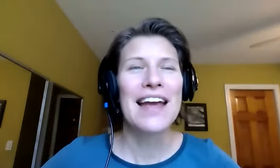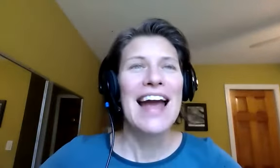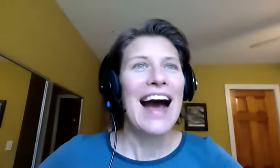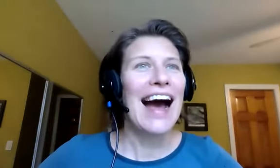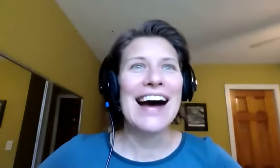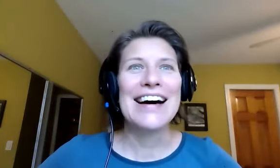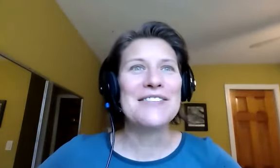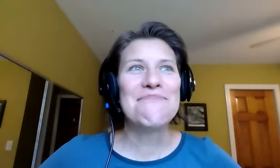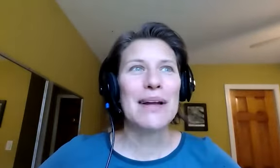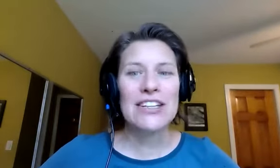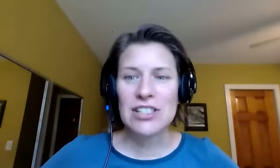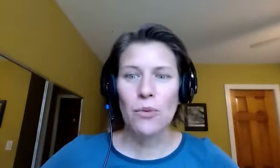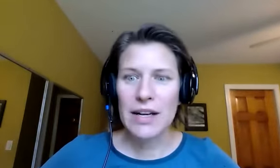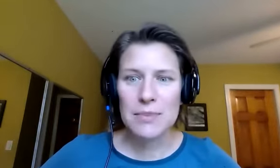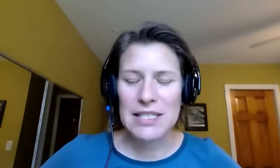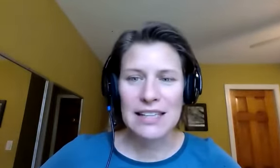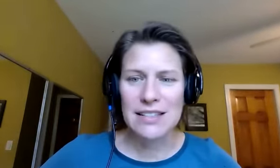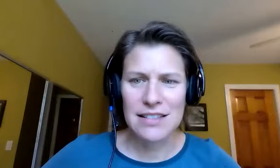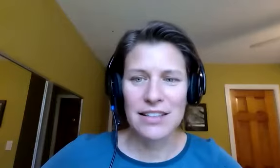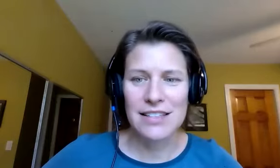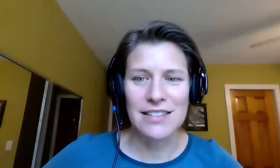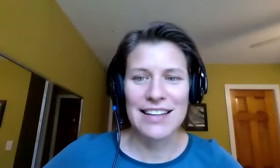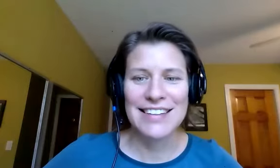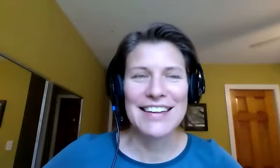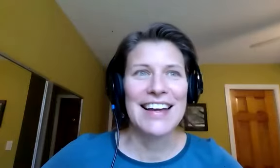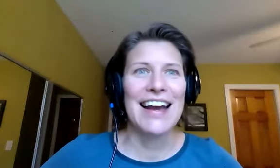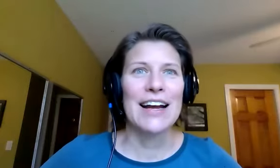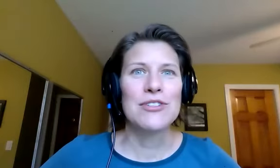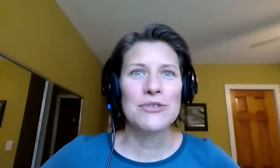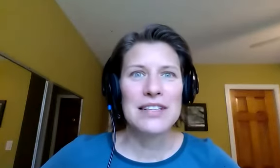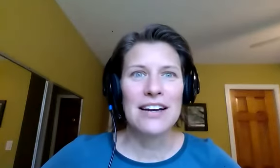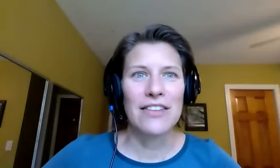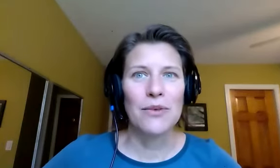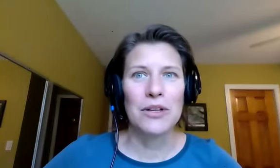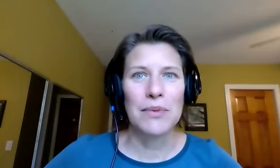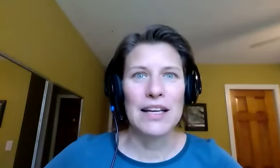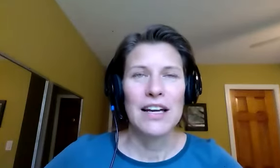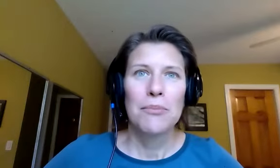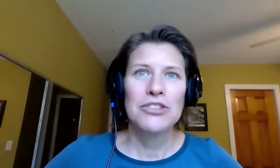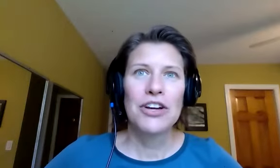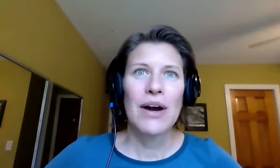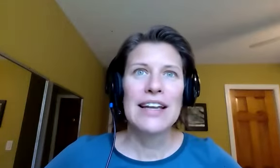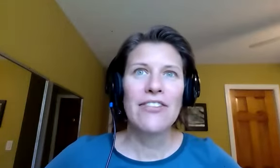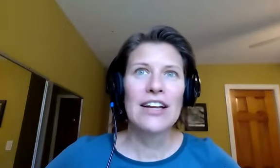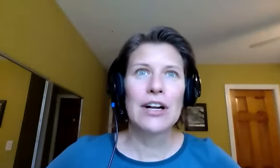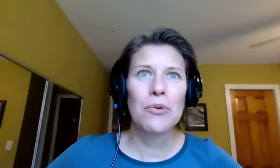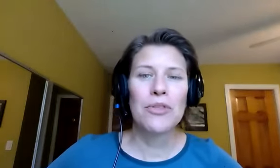um, but I just, wanted to be taken seriously and I was so scared that I wouldn't be, but you know, I never had trouble with